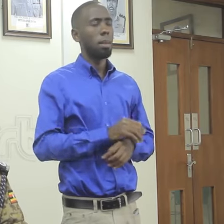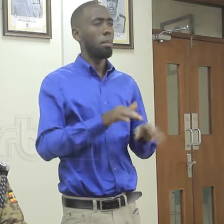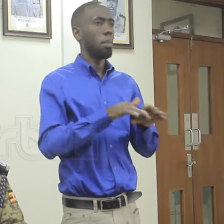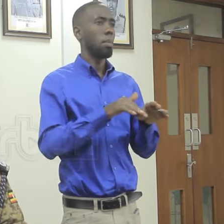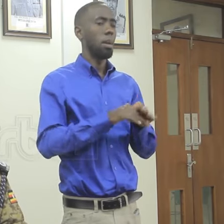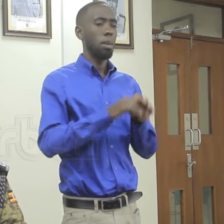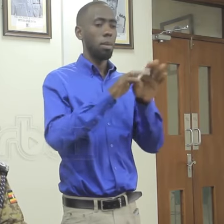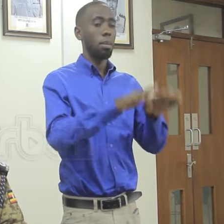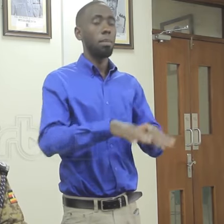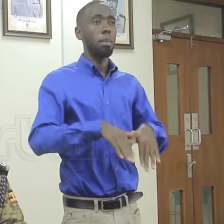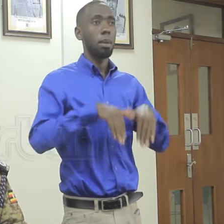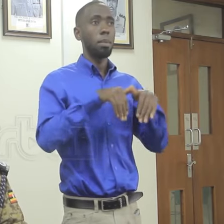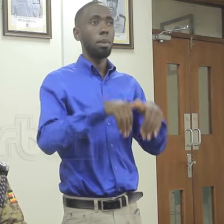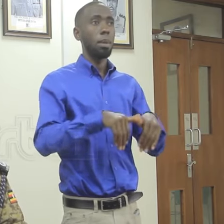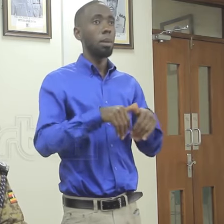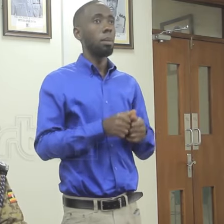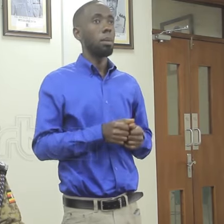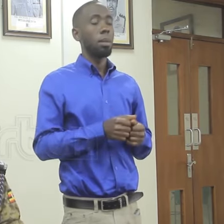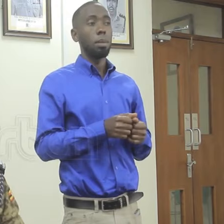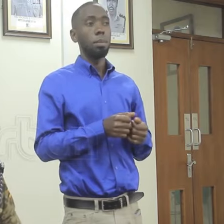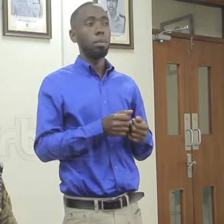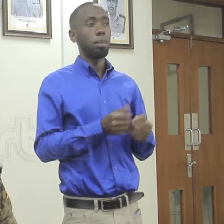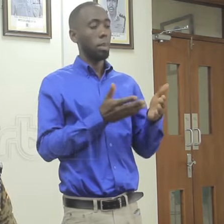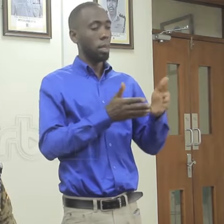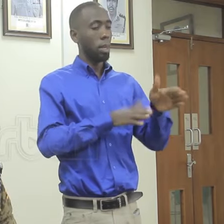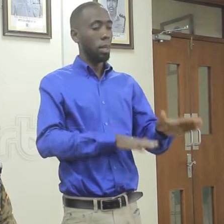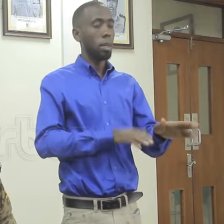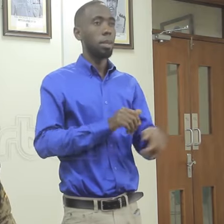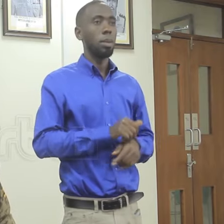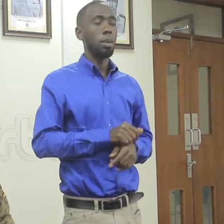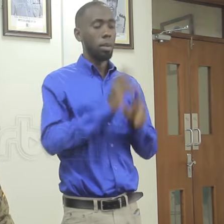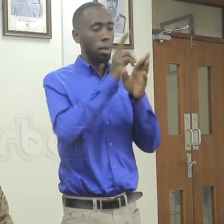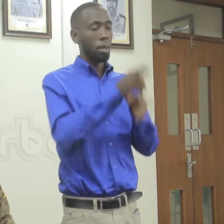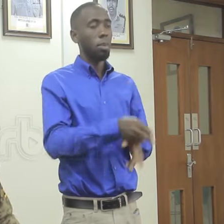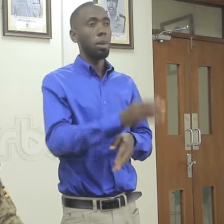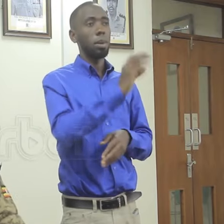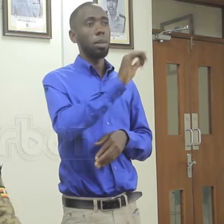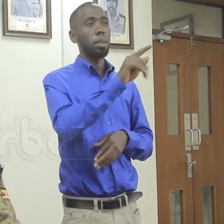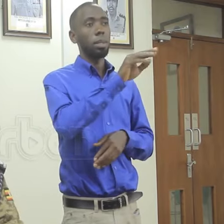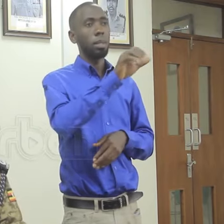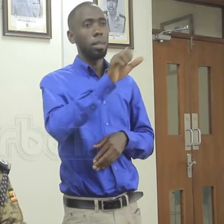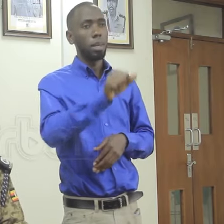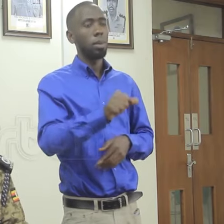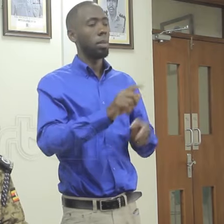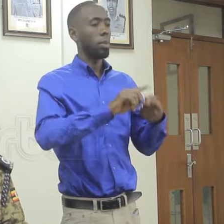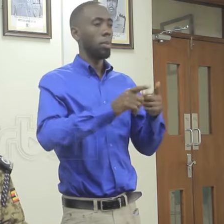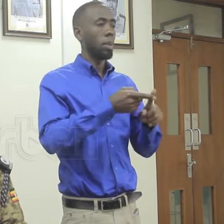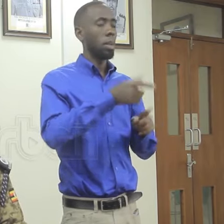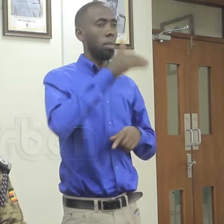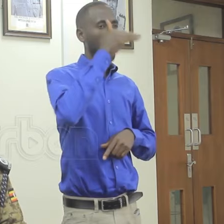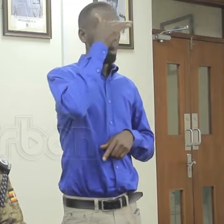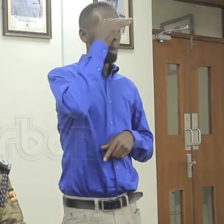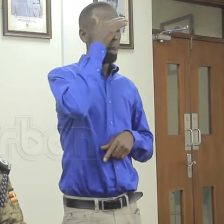members of Parliament, the late Honorable Cecilia Atimogwal was a friend of the police